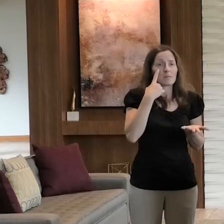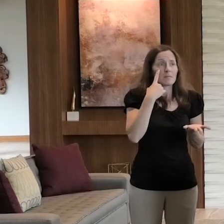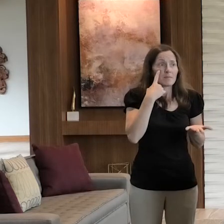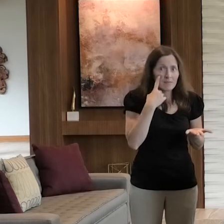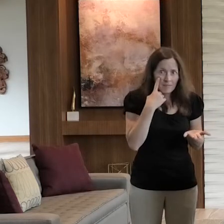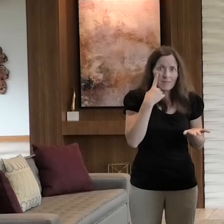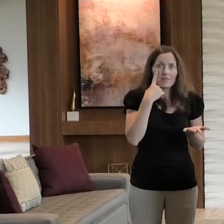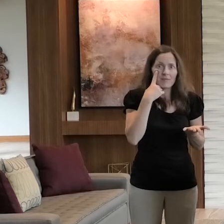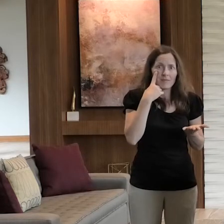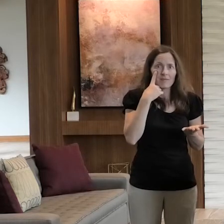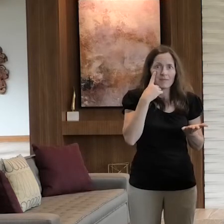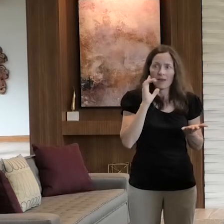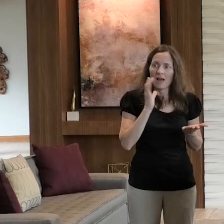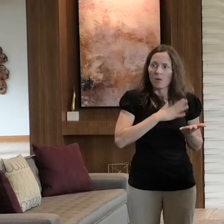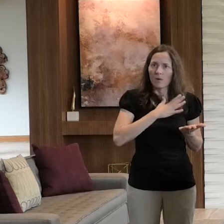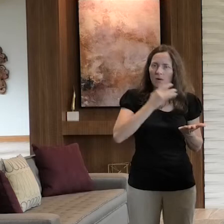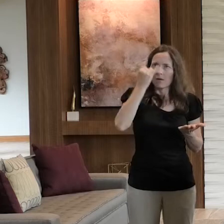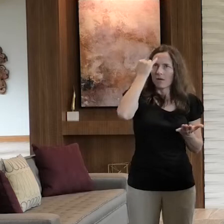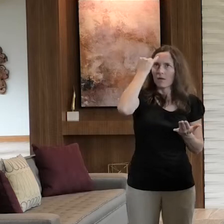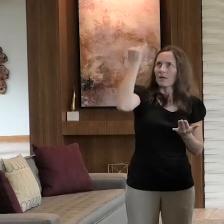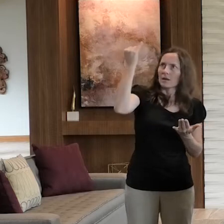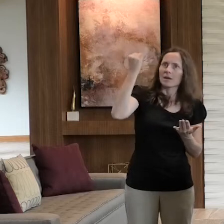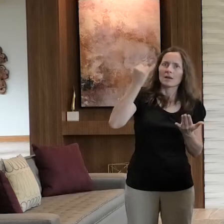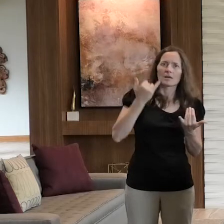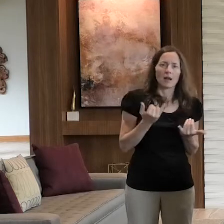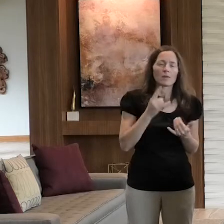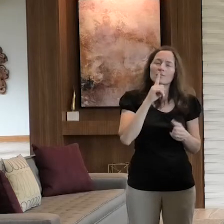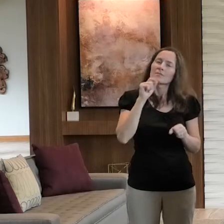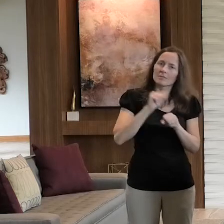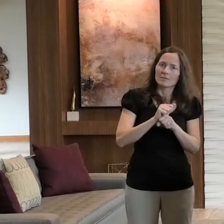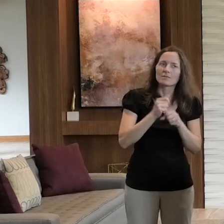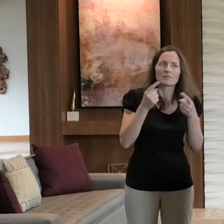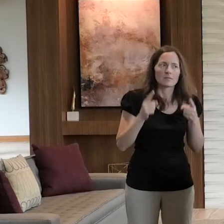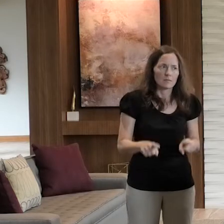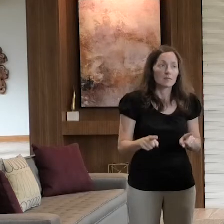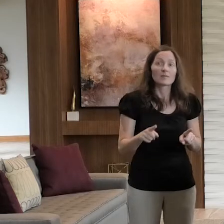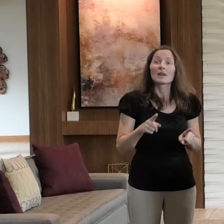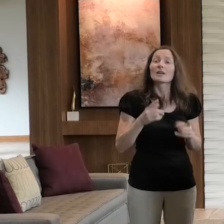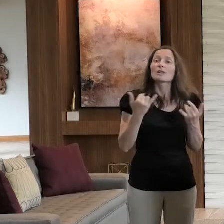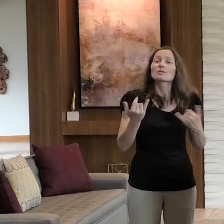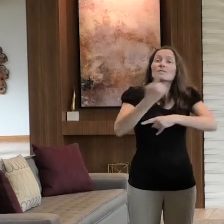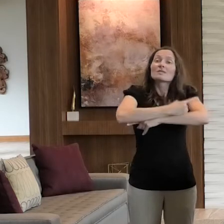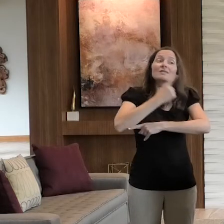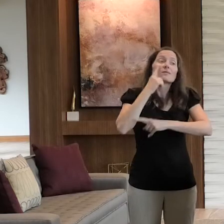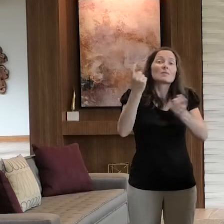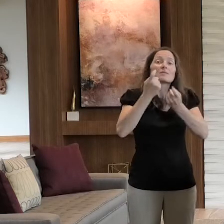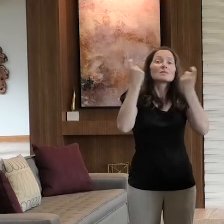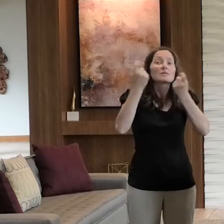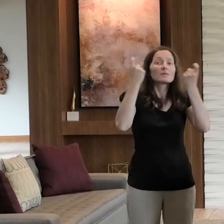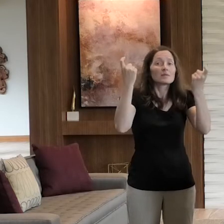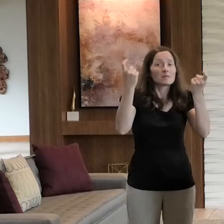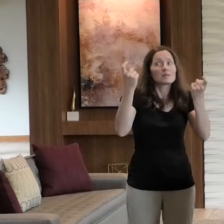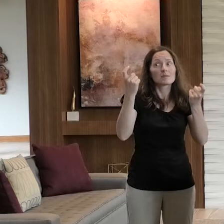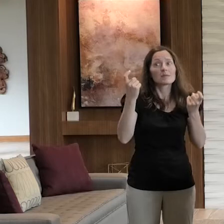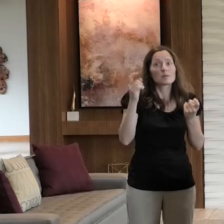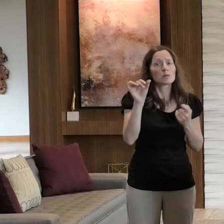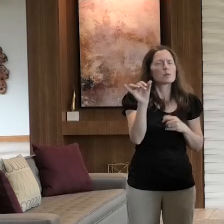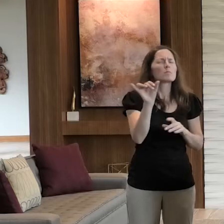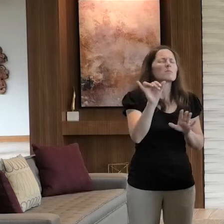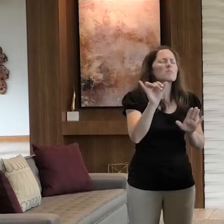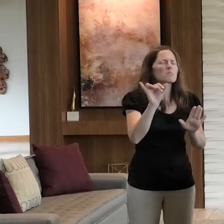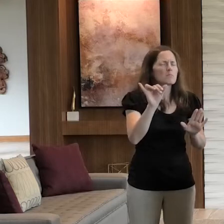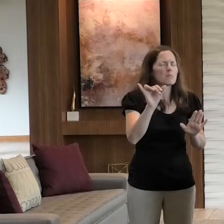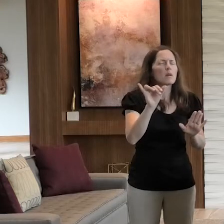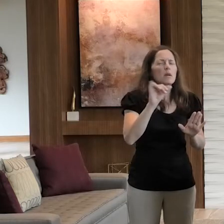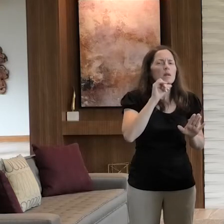a reality, right? As we celebrate today, we need to acknowledge our success and remember it is a small piece in